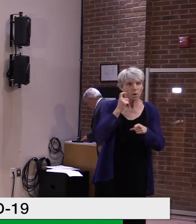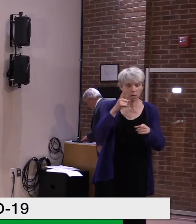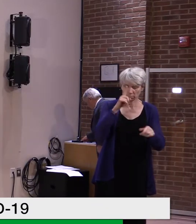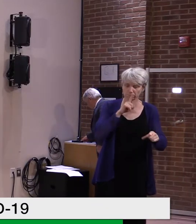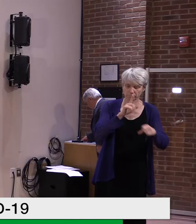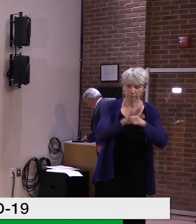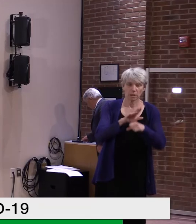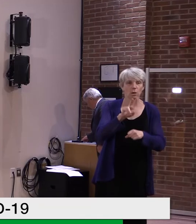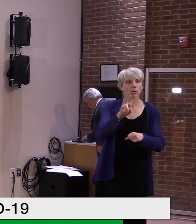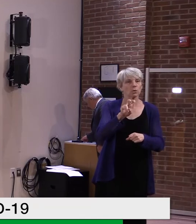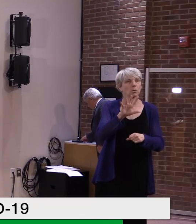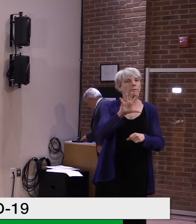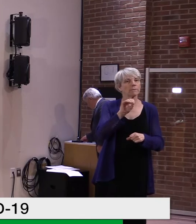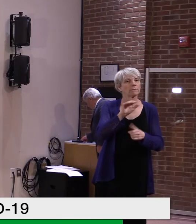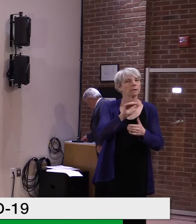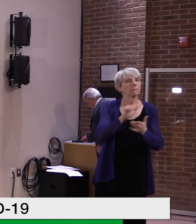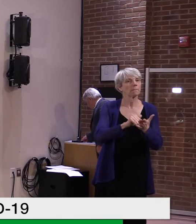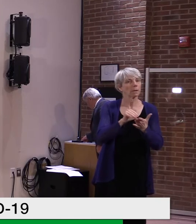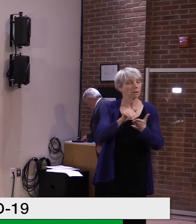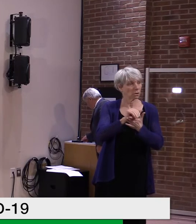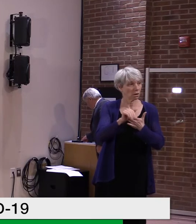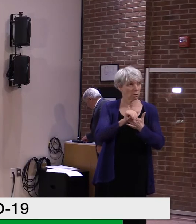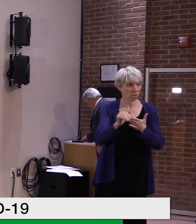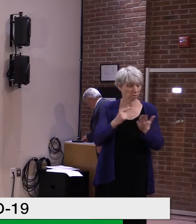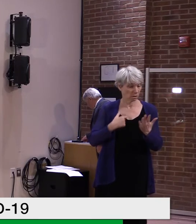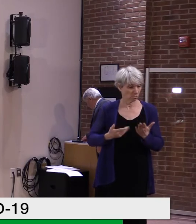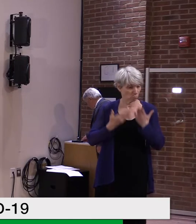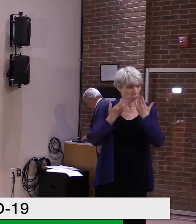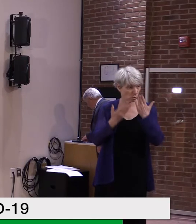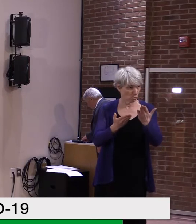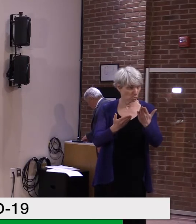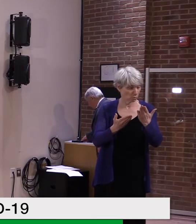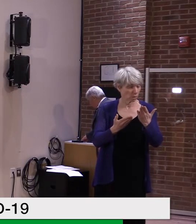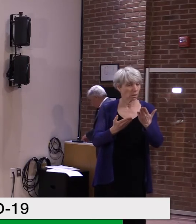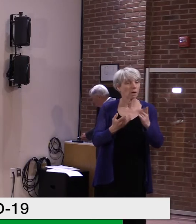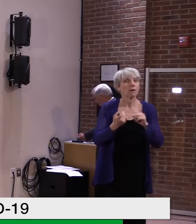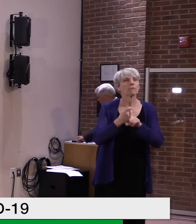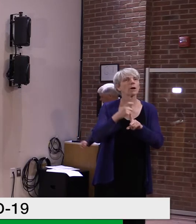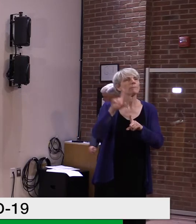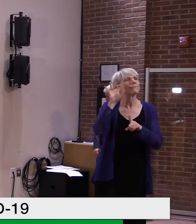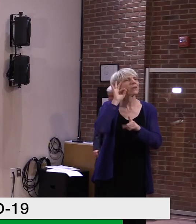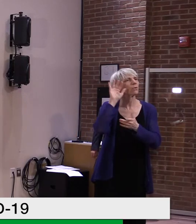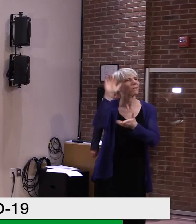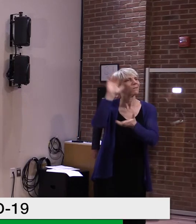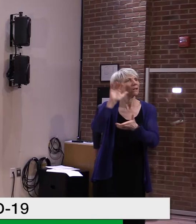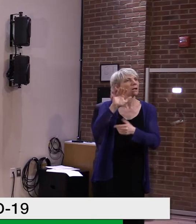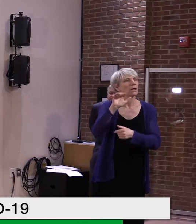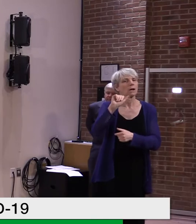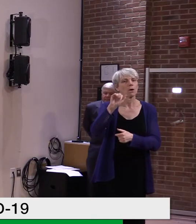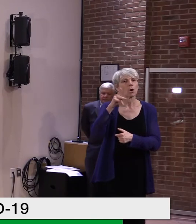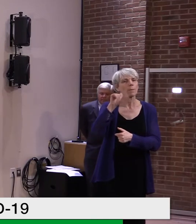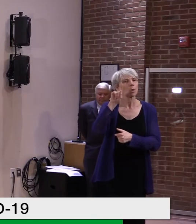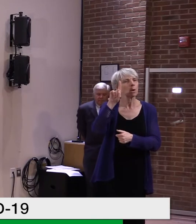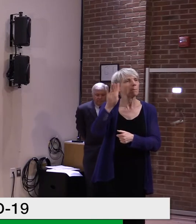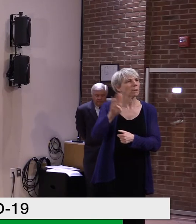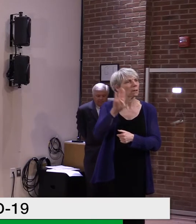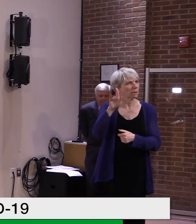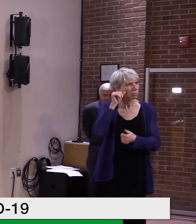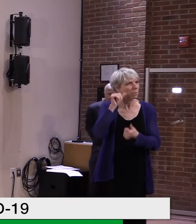$250 million that I had put forth out of the ARPA money was something that I think